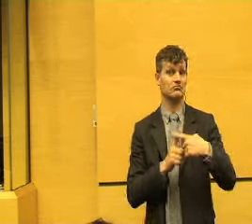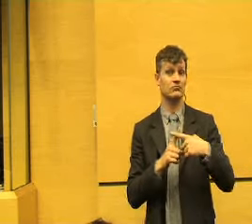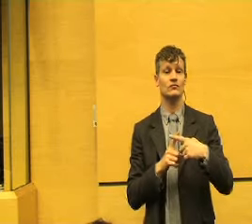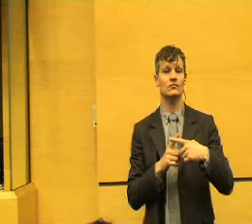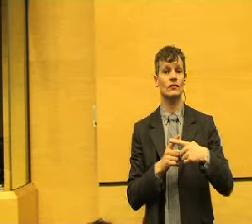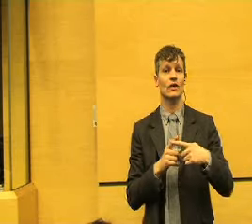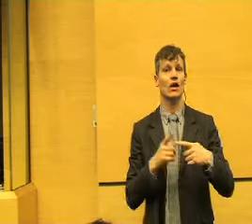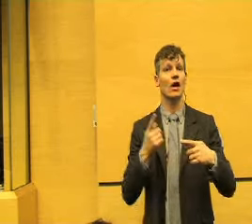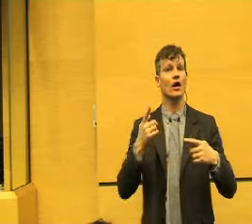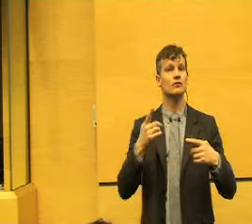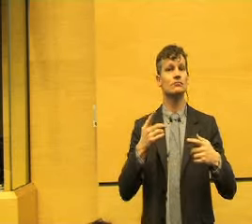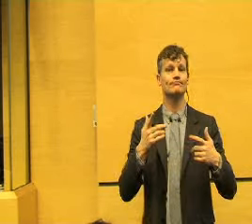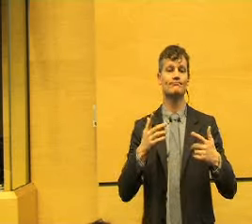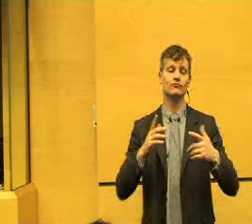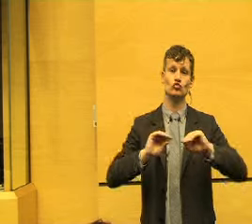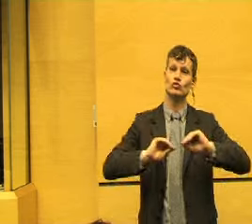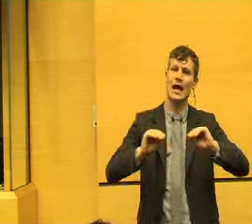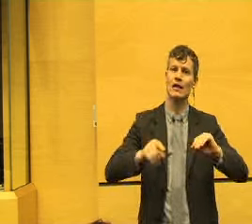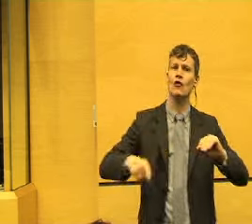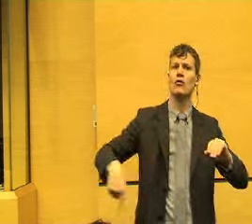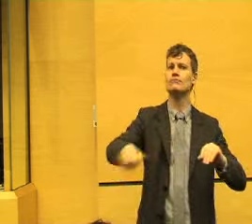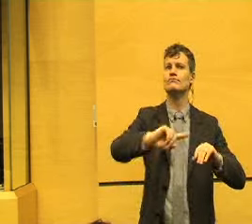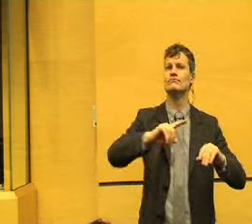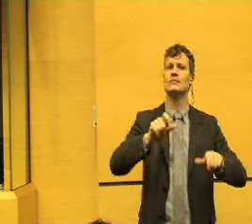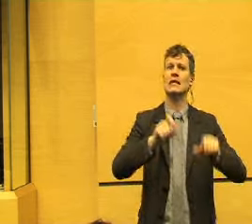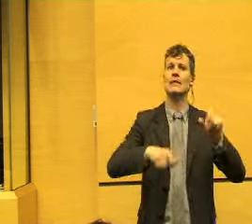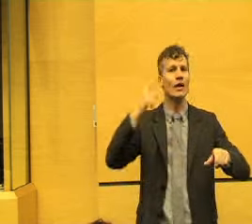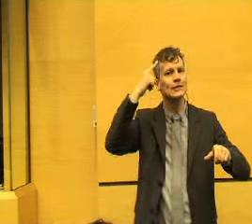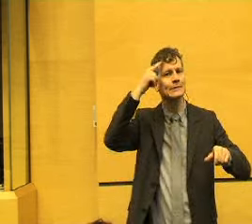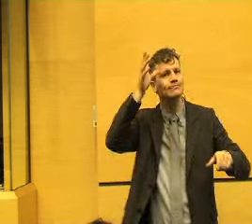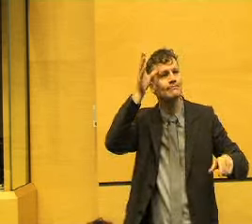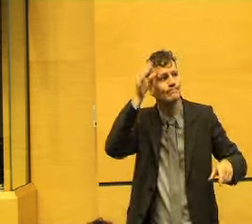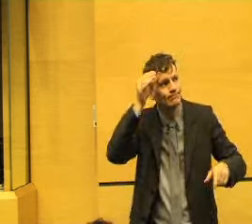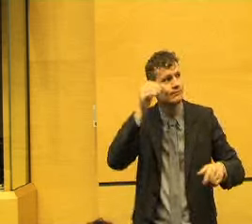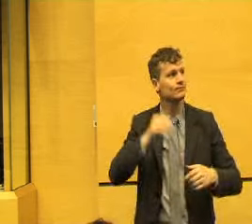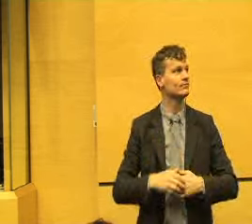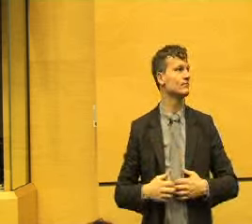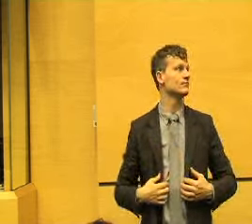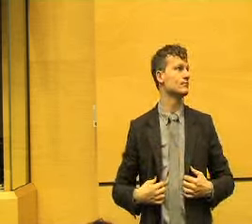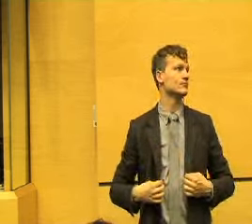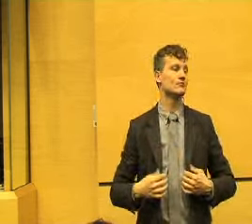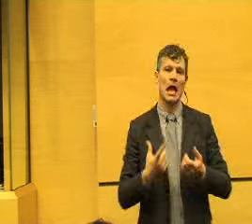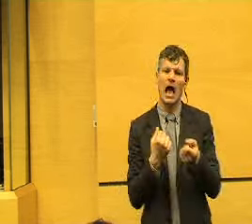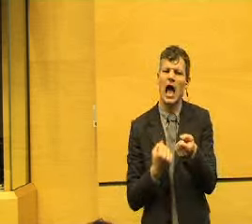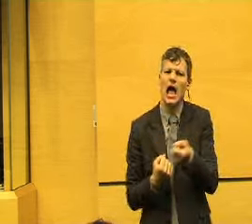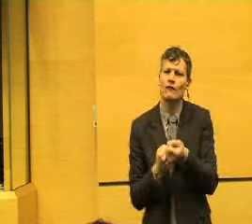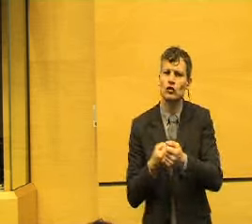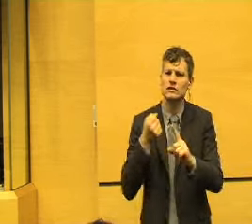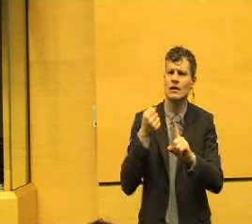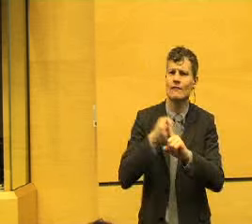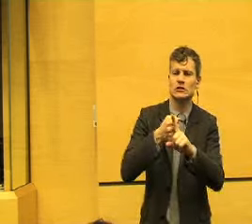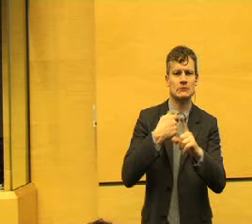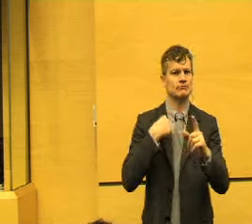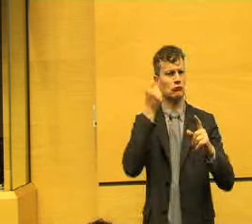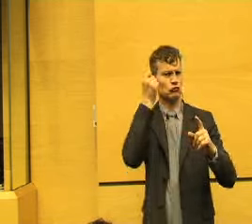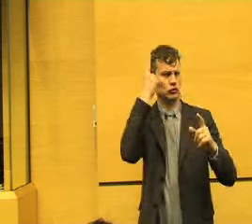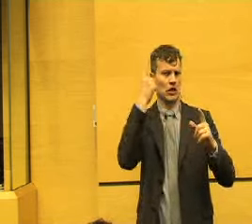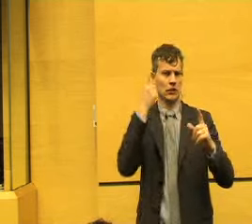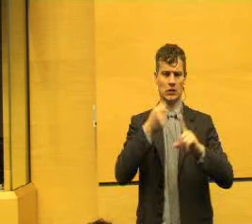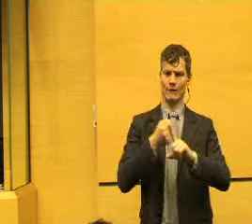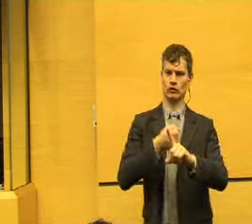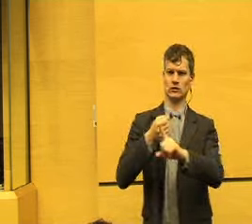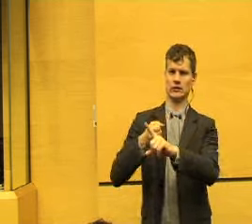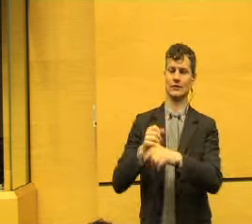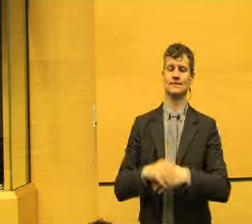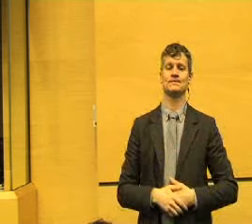intellectual impairment. Under the community-based rehabilitation, the Department of Empowerment of